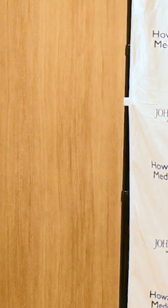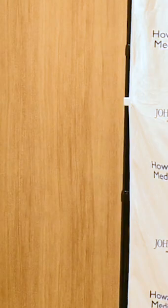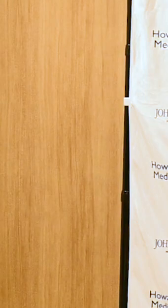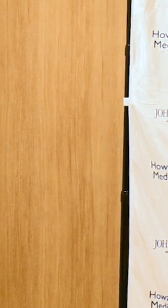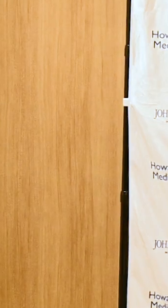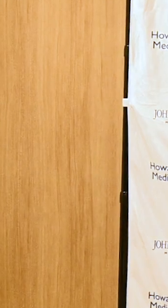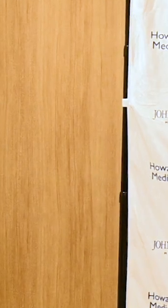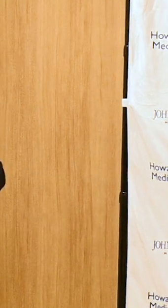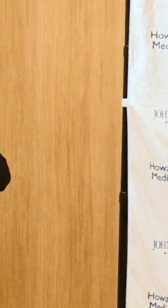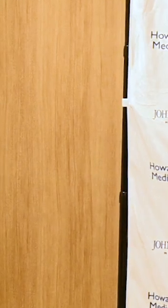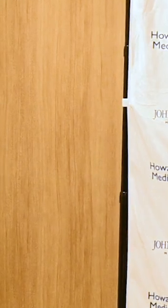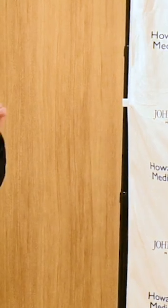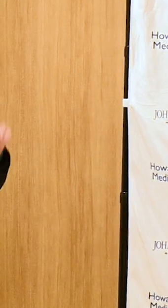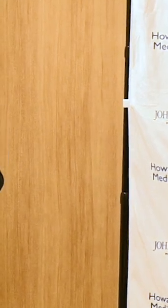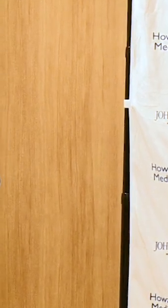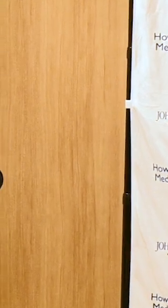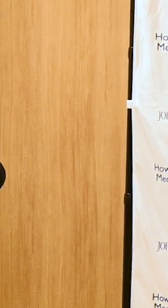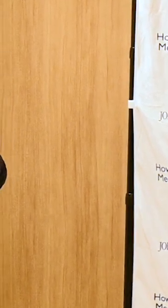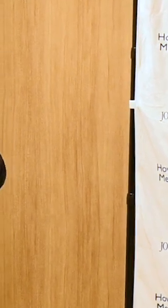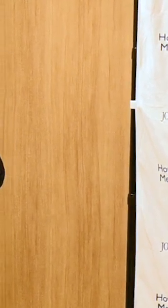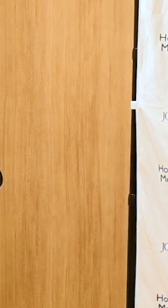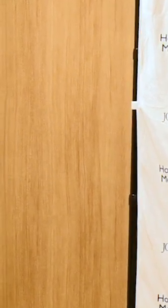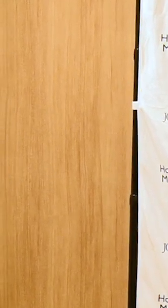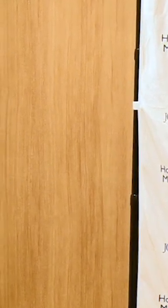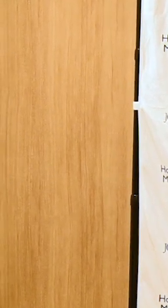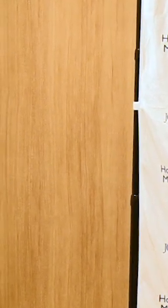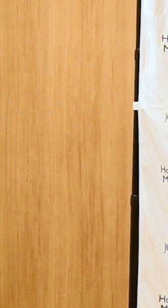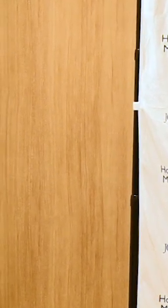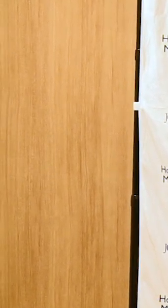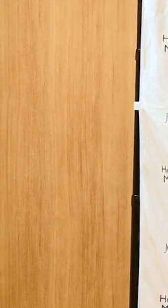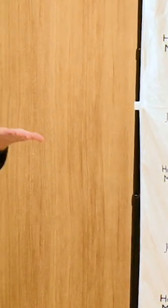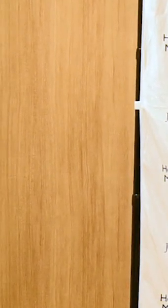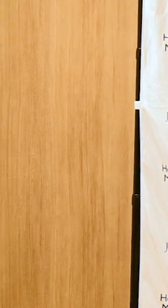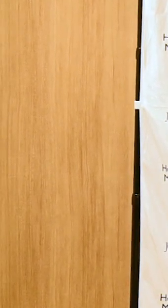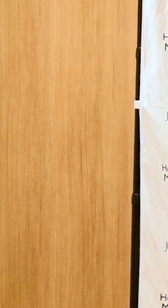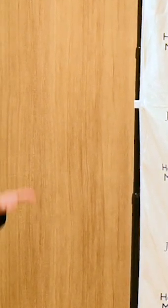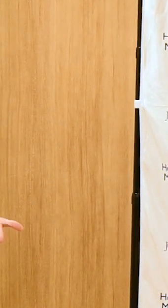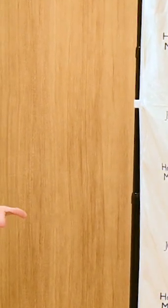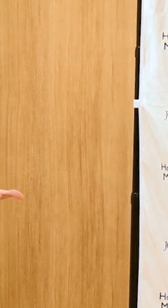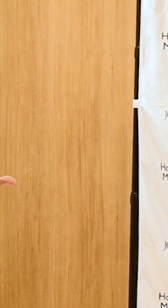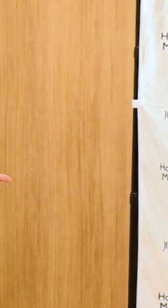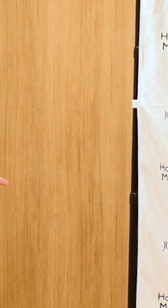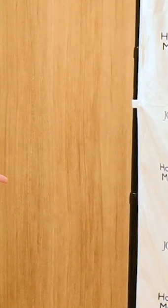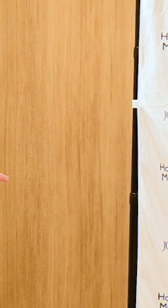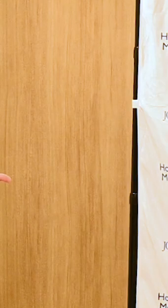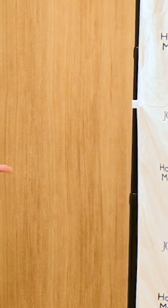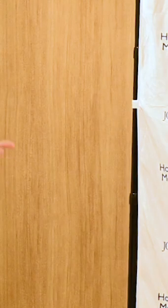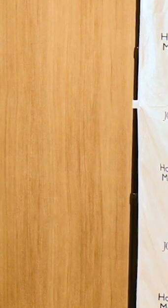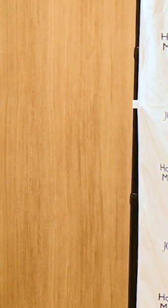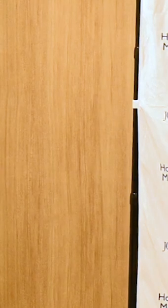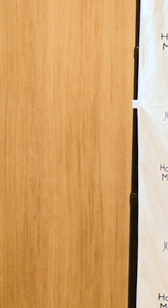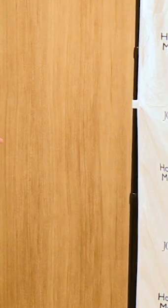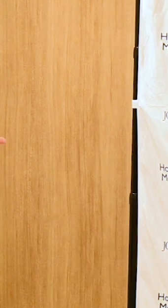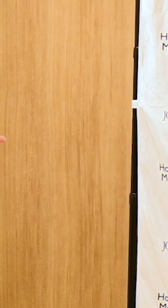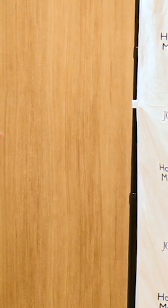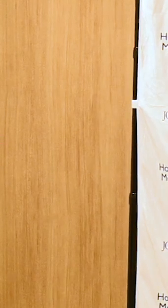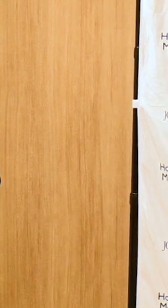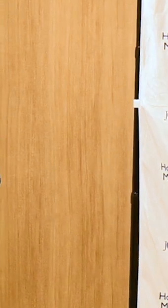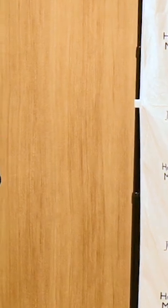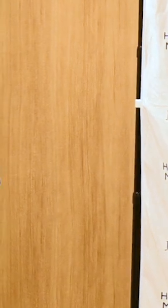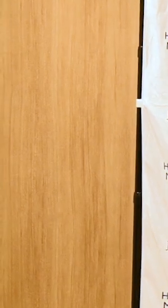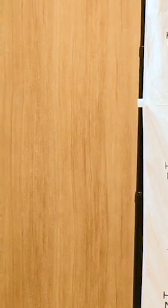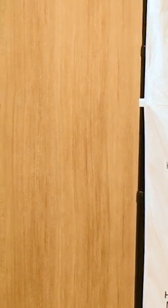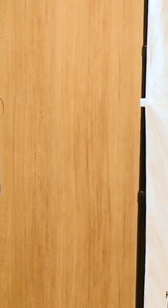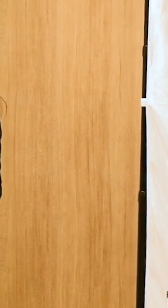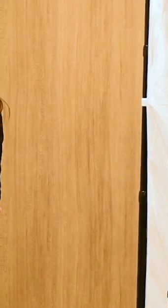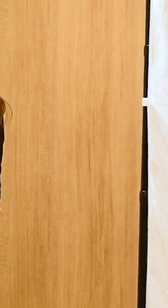support of our leaders, our clinicians, and our staff. I do want to give a special shout out to our Vice President of Operations, Mr. Ryan Brown, who